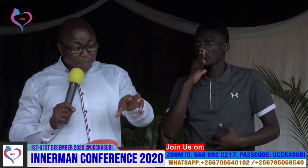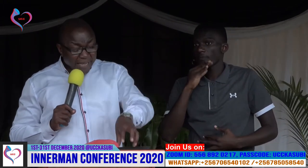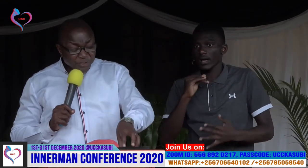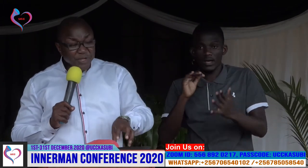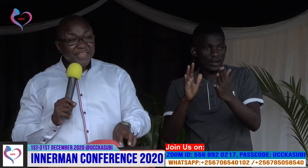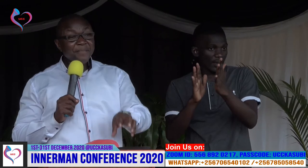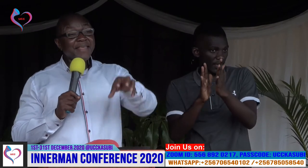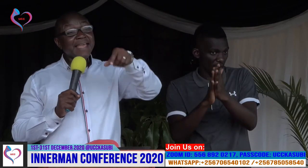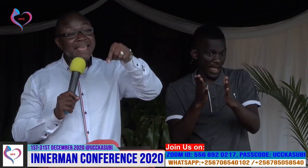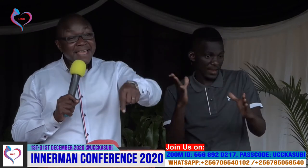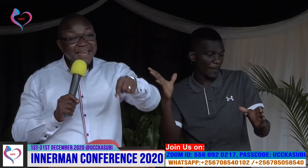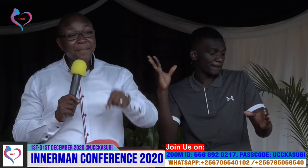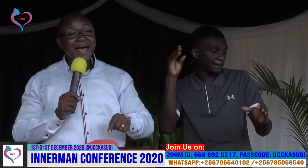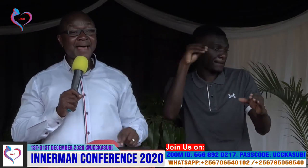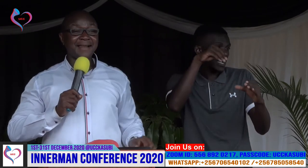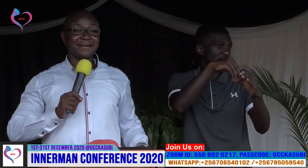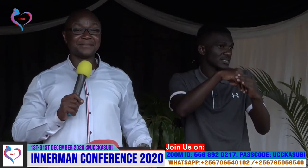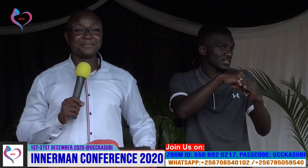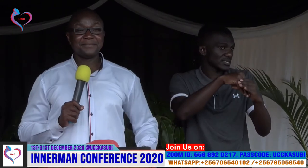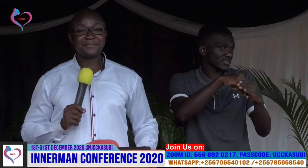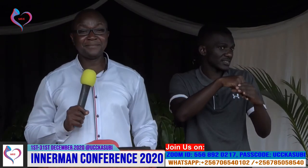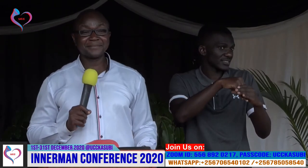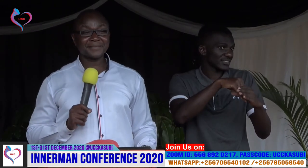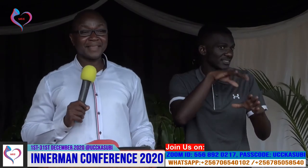and placed with him the inner man,